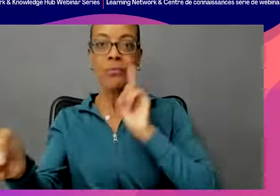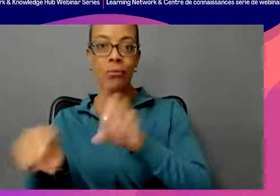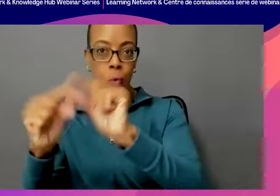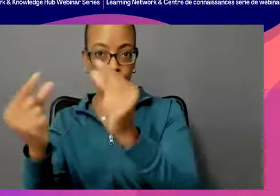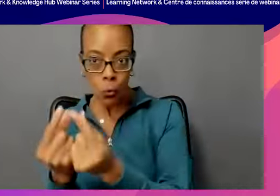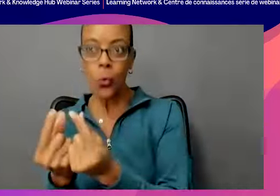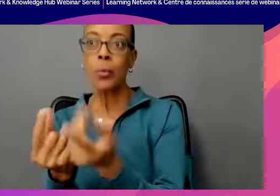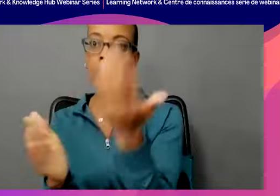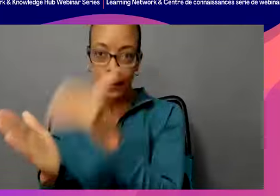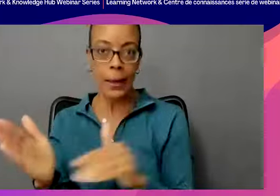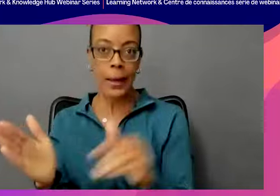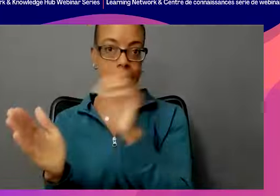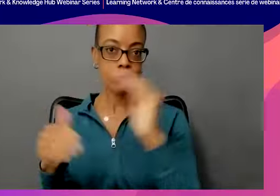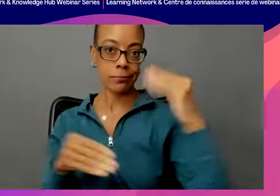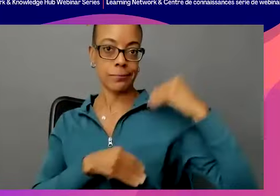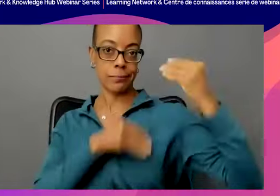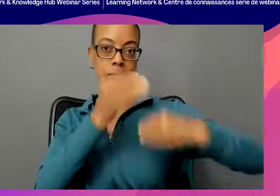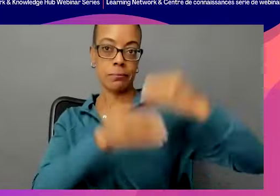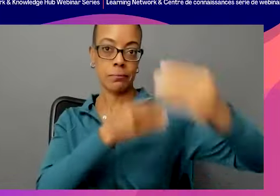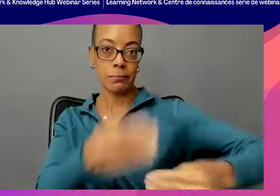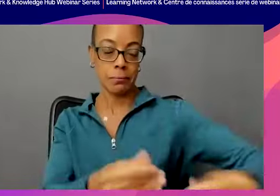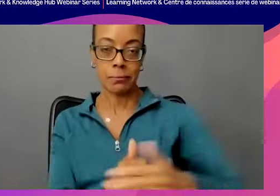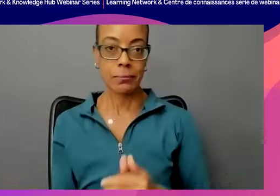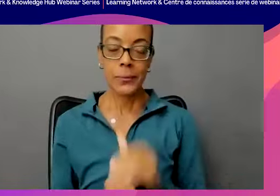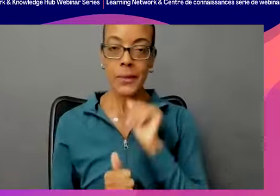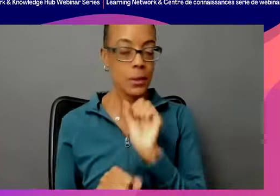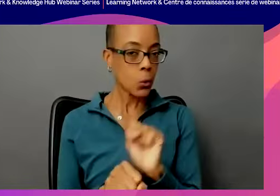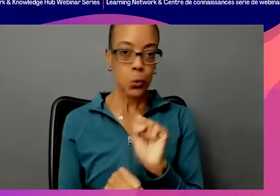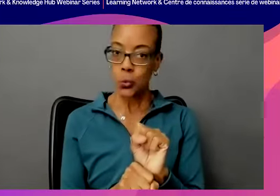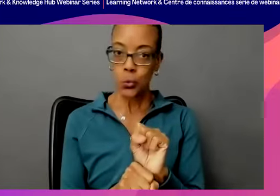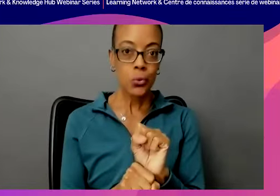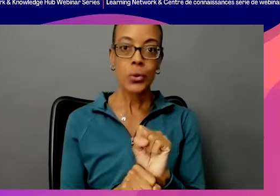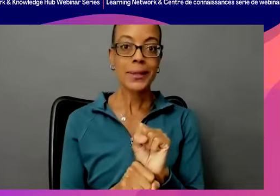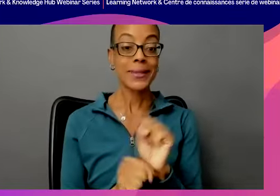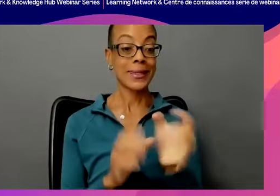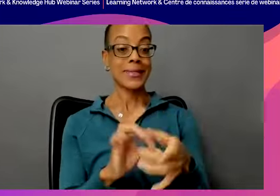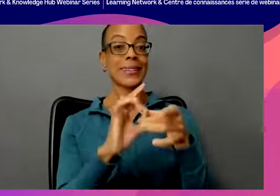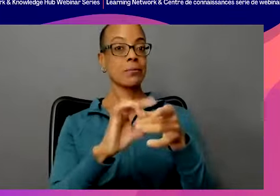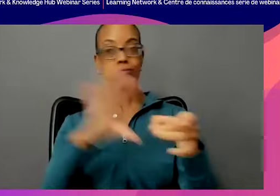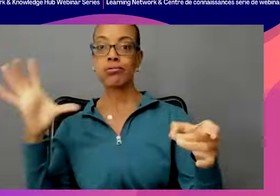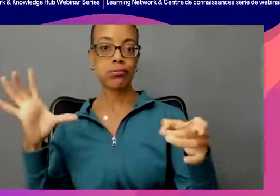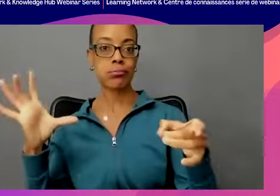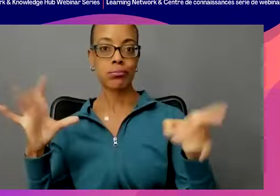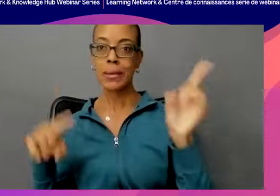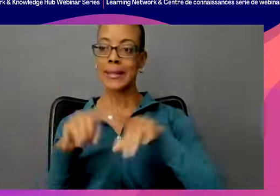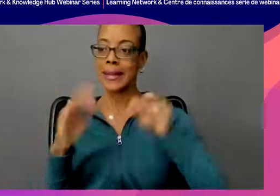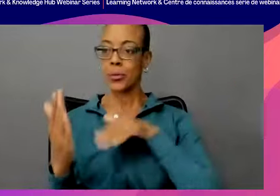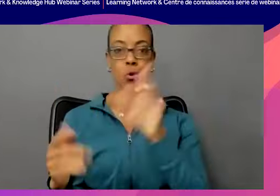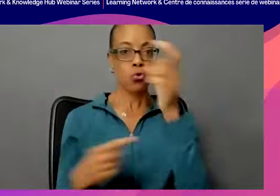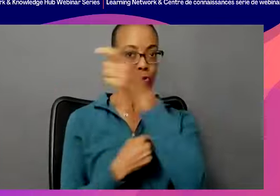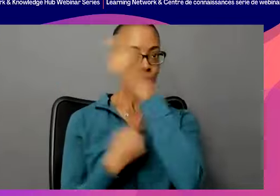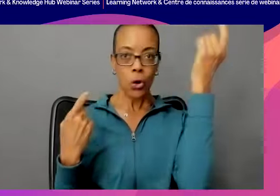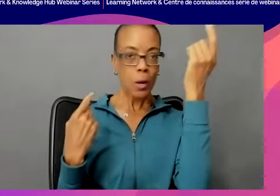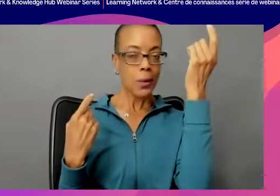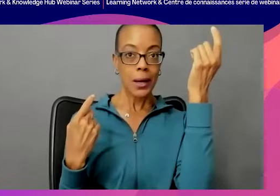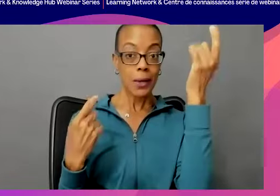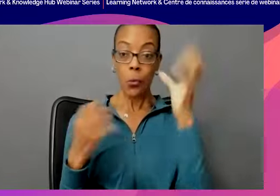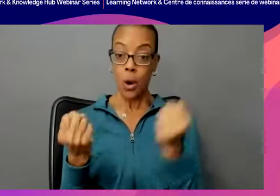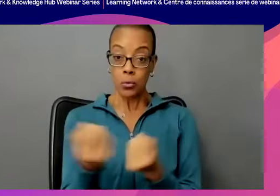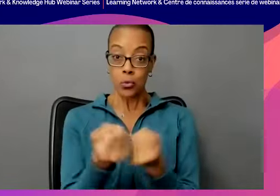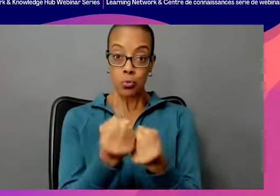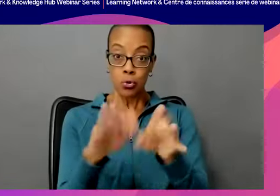time. This clearly isn't working because severing connection is not a way to address trauma. And if we want to support children, we need